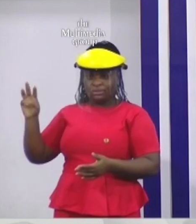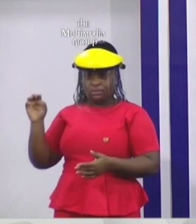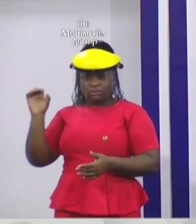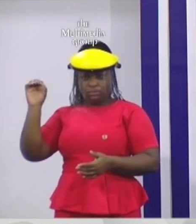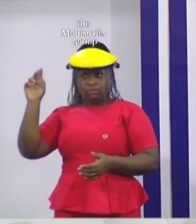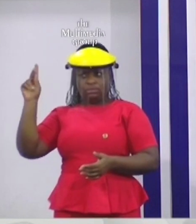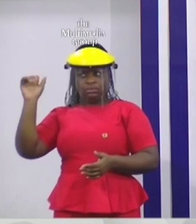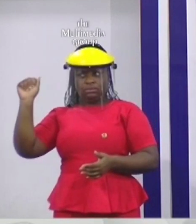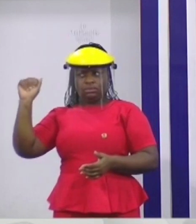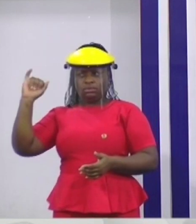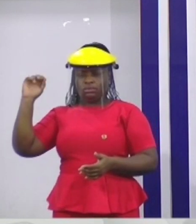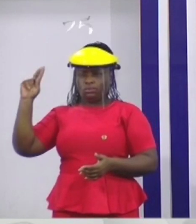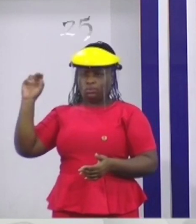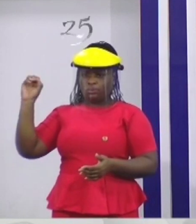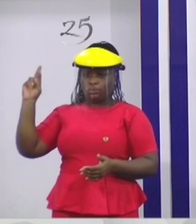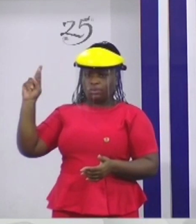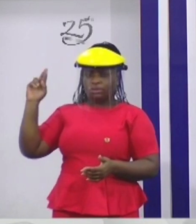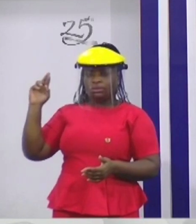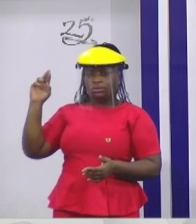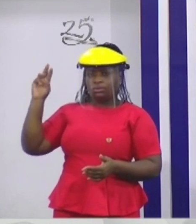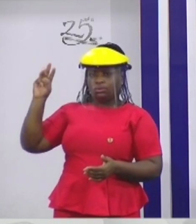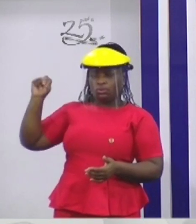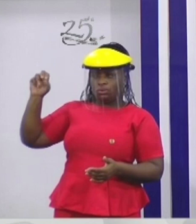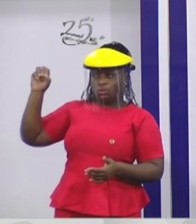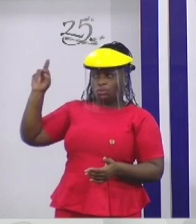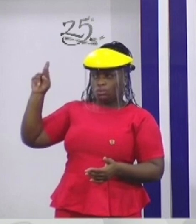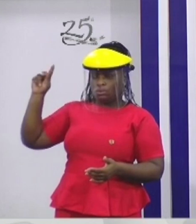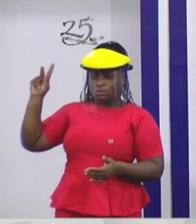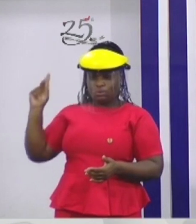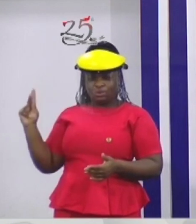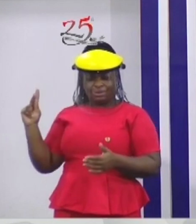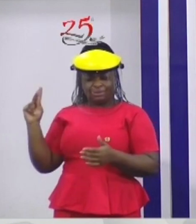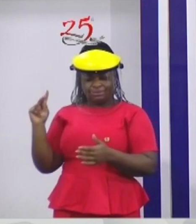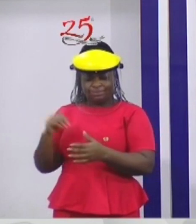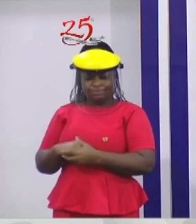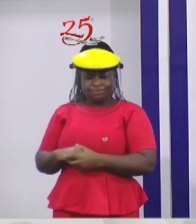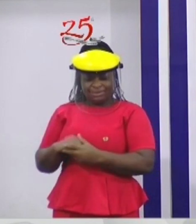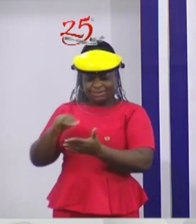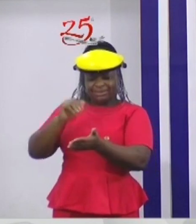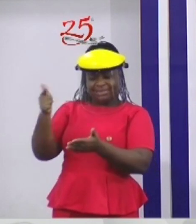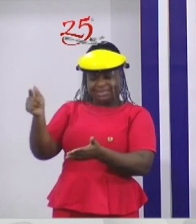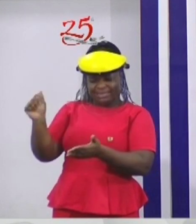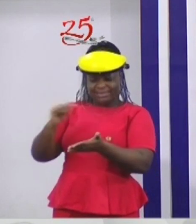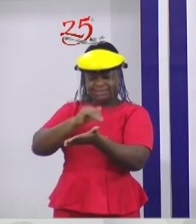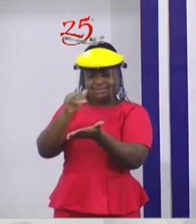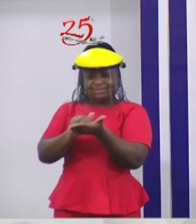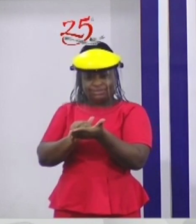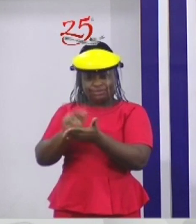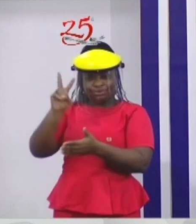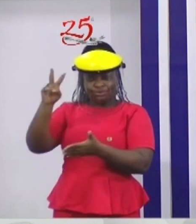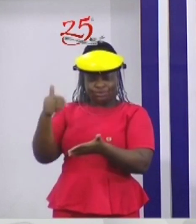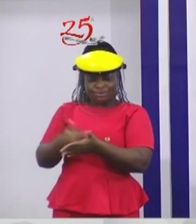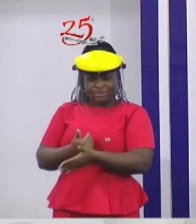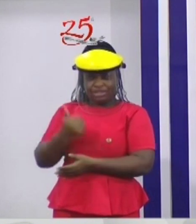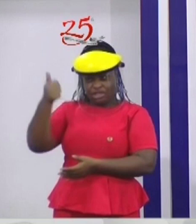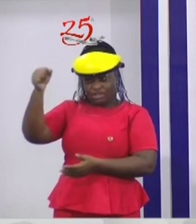new cases. Ablekuma West, 3 new cases. La Dadeko Topon, 2 new cases. Gan Central, 2 new cases. Ashaman,